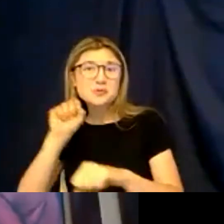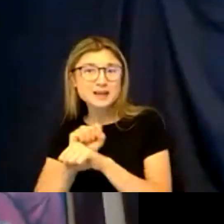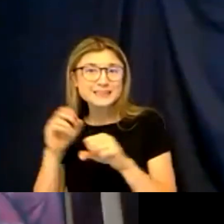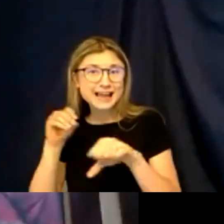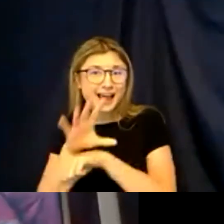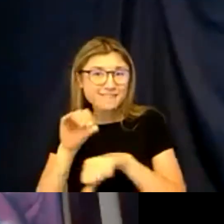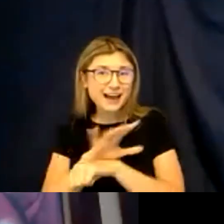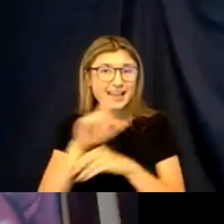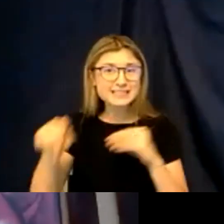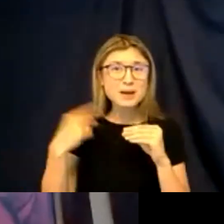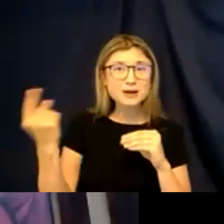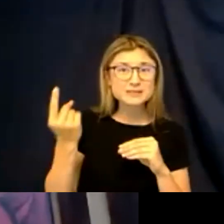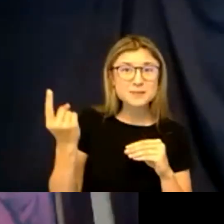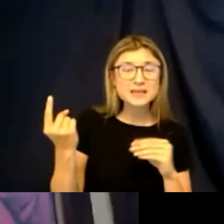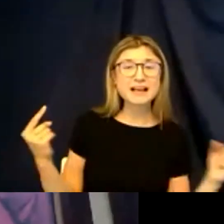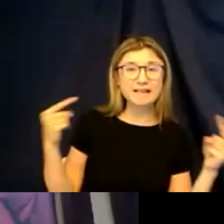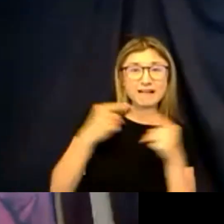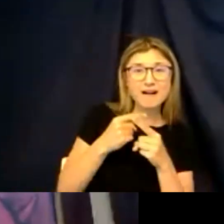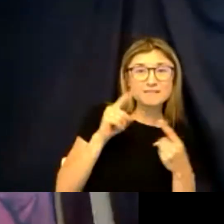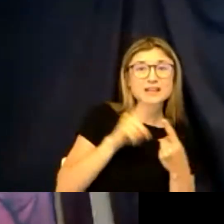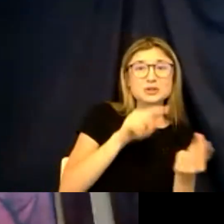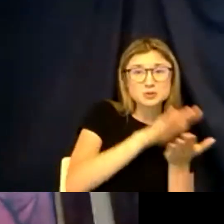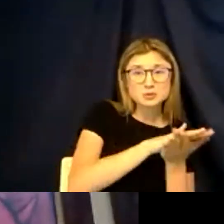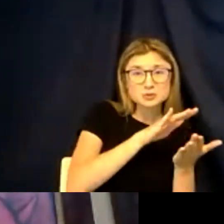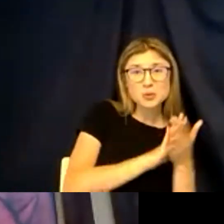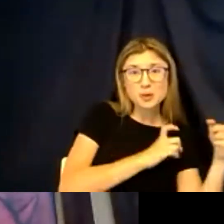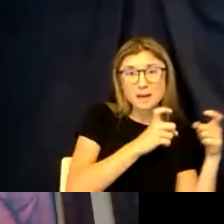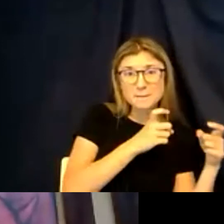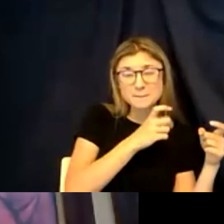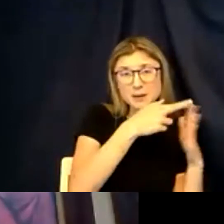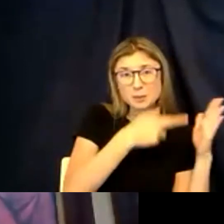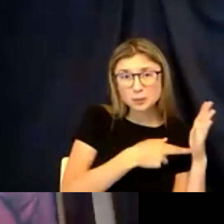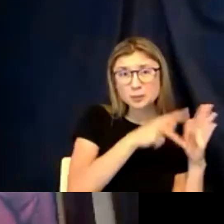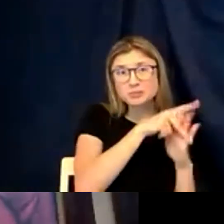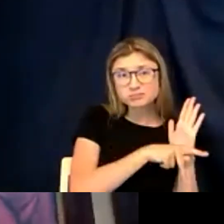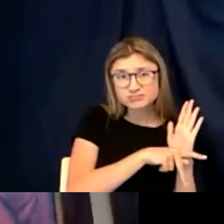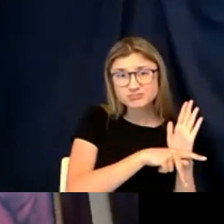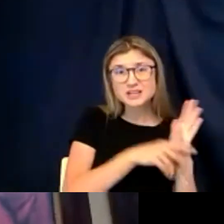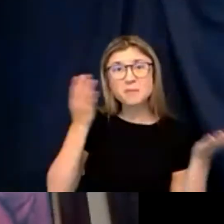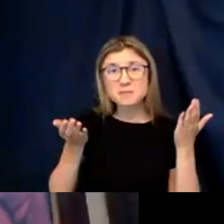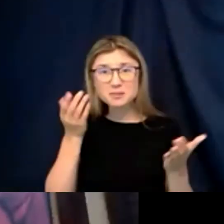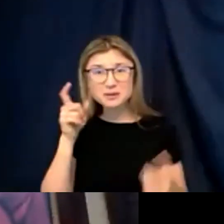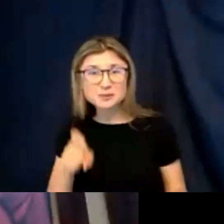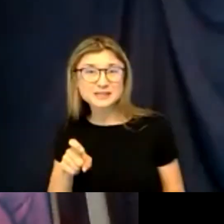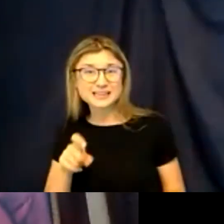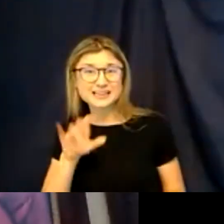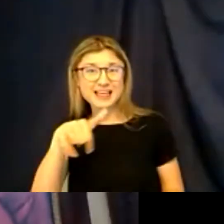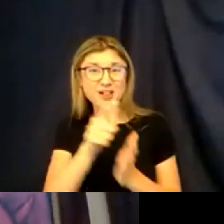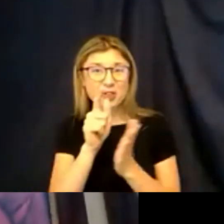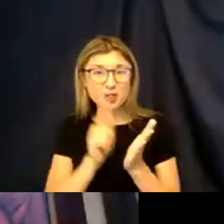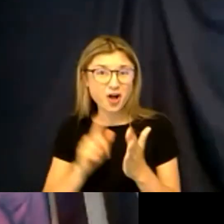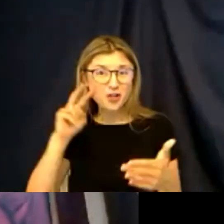in conflict with what the school admin might do. So I don't know if we need to look at that law again and revise